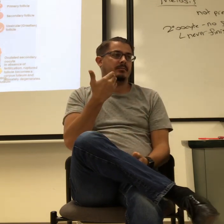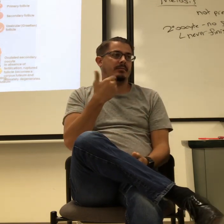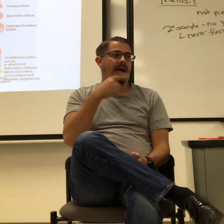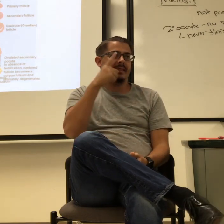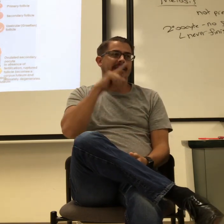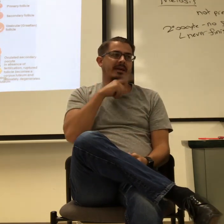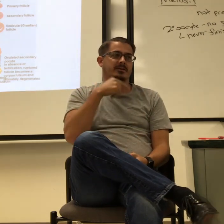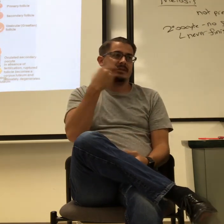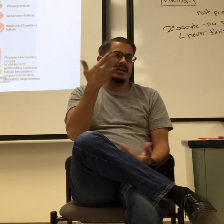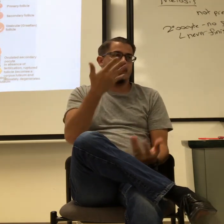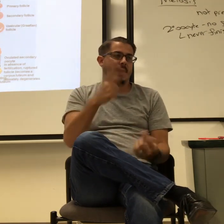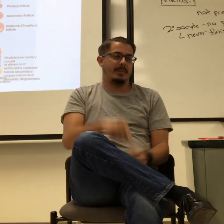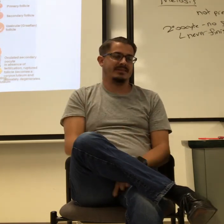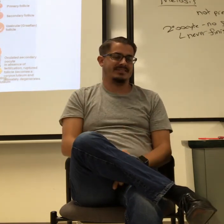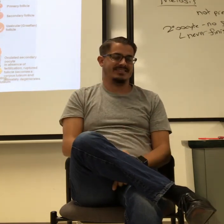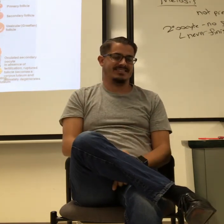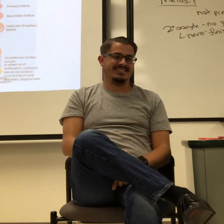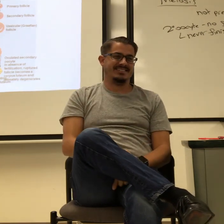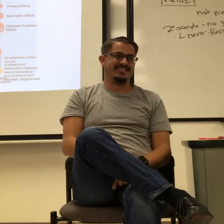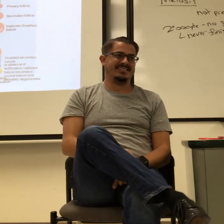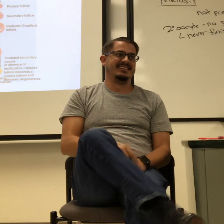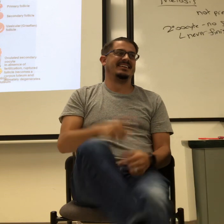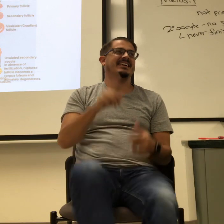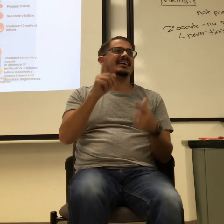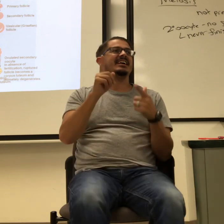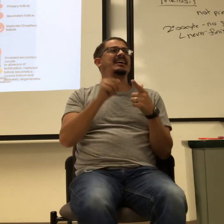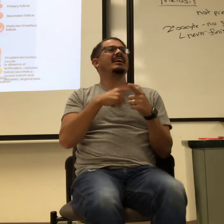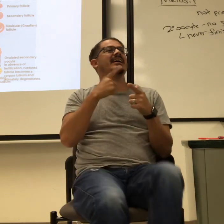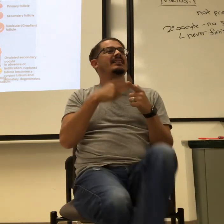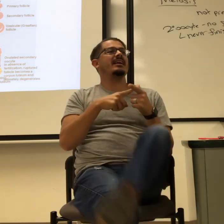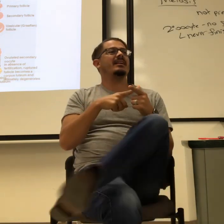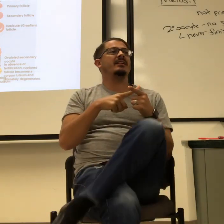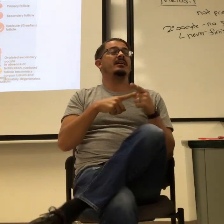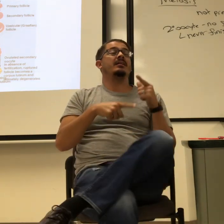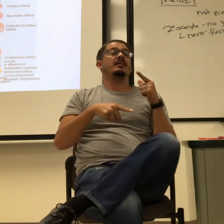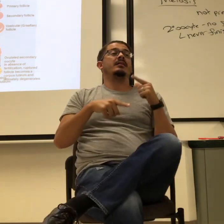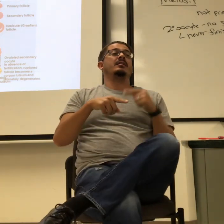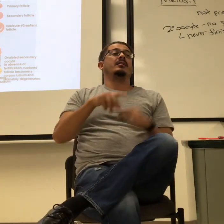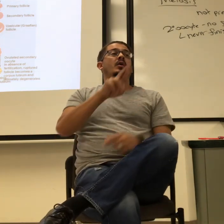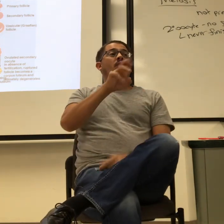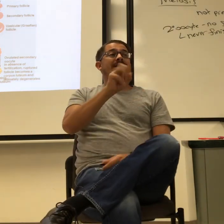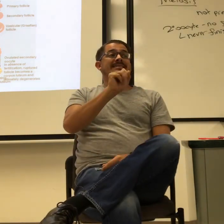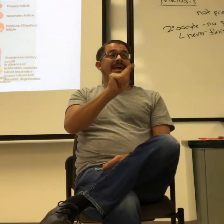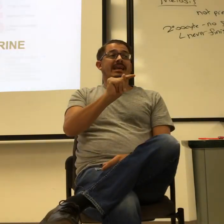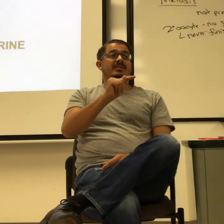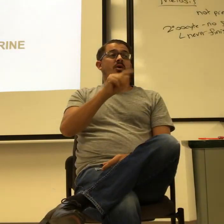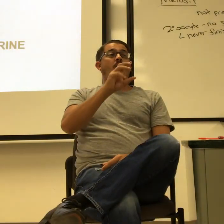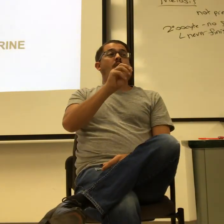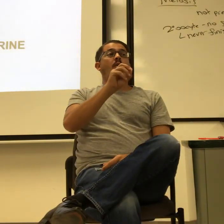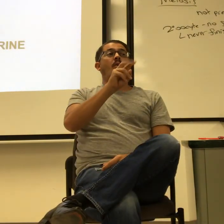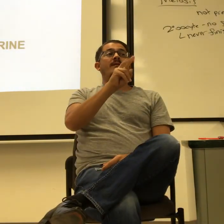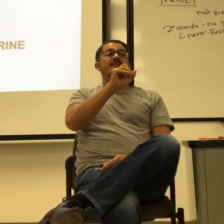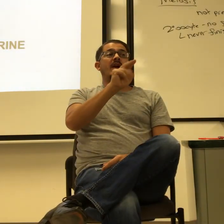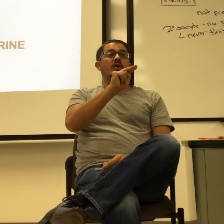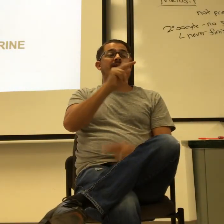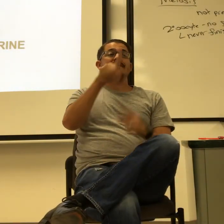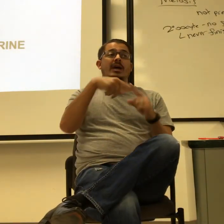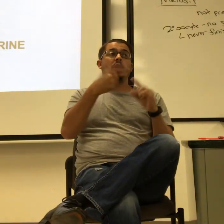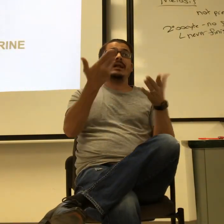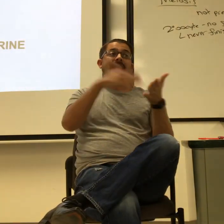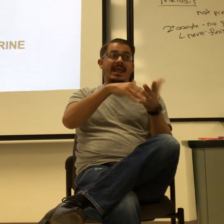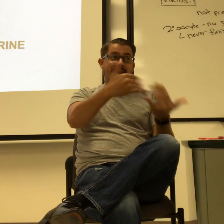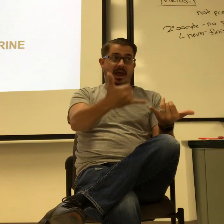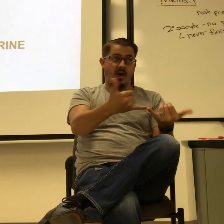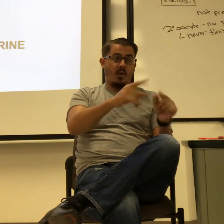All right. Now what I want to do is kind of like hit the reset button and do the ovarian cycle again. But what now I